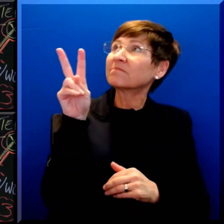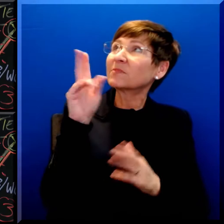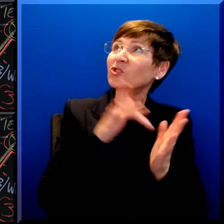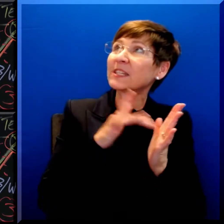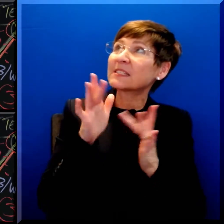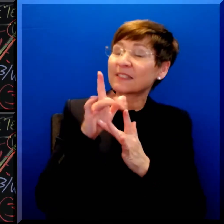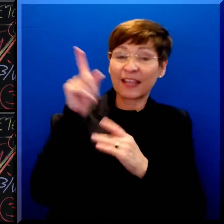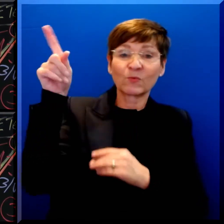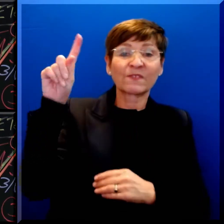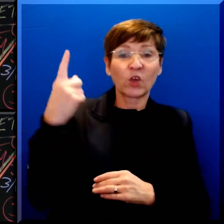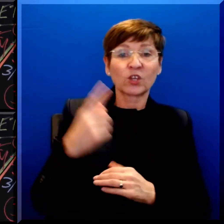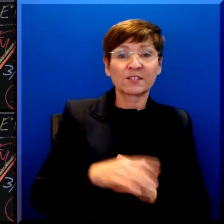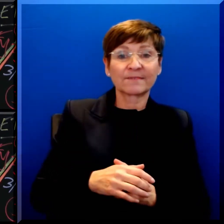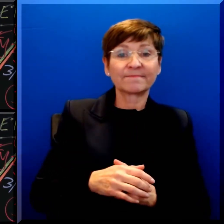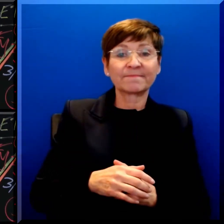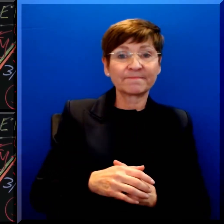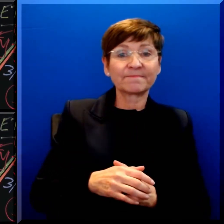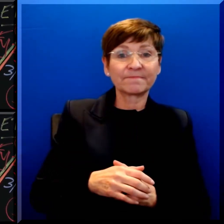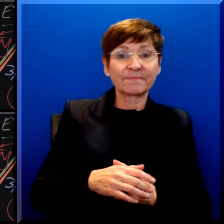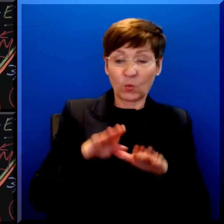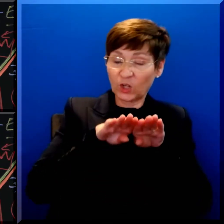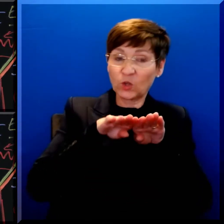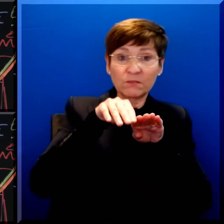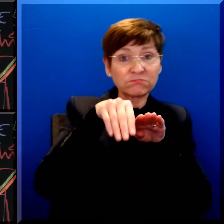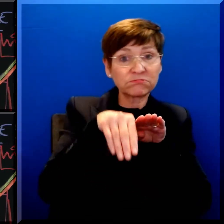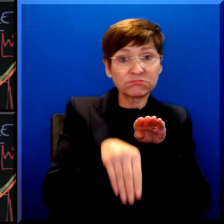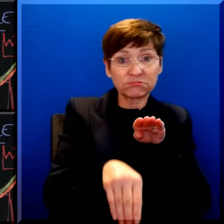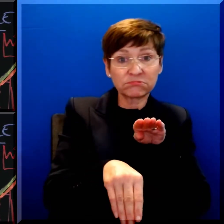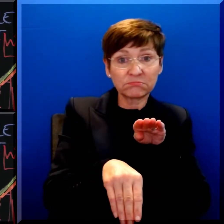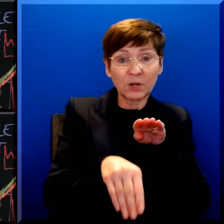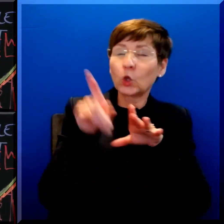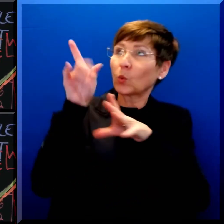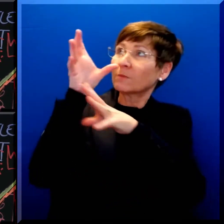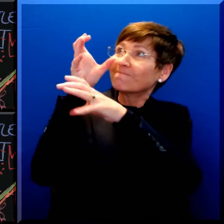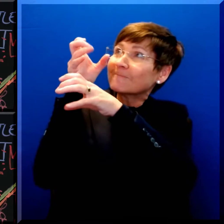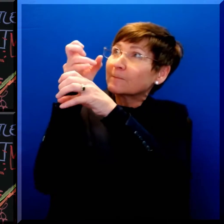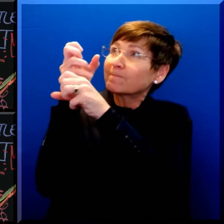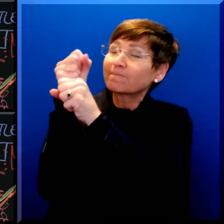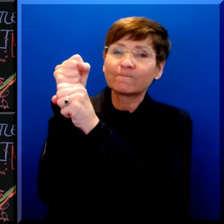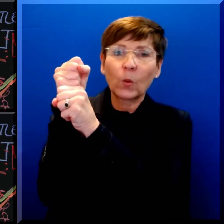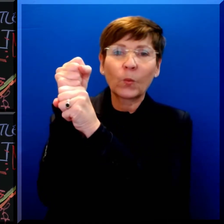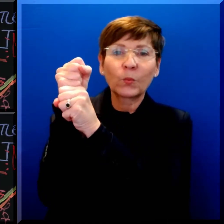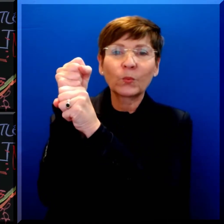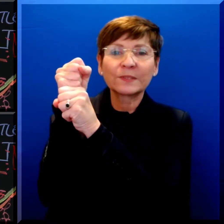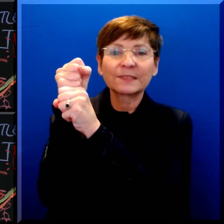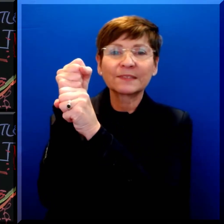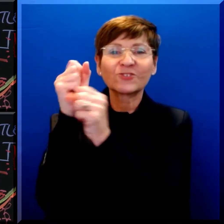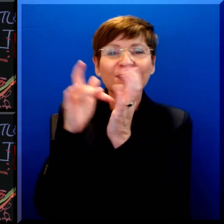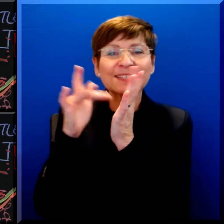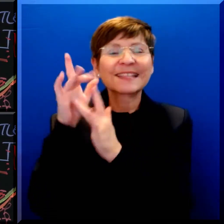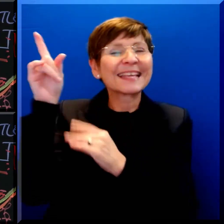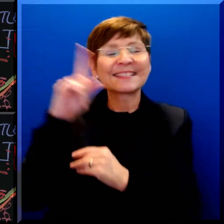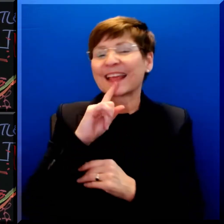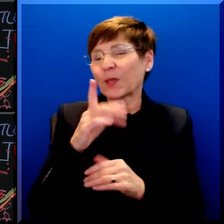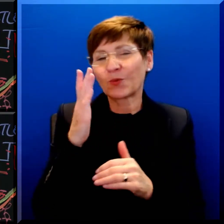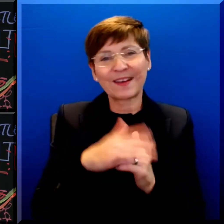You follow the leader. When you're in the dip, you Habakkuk. You hold tight. You embrace Jesus because he promised, never